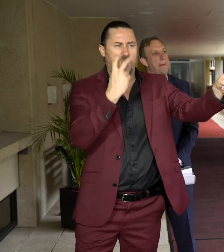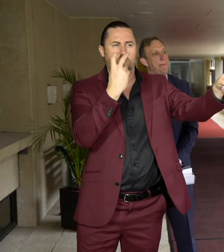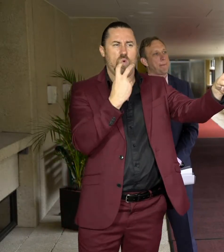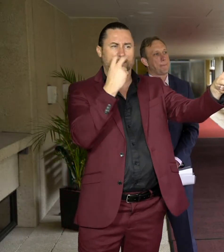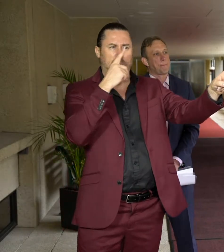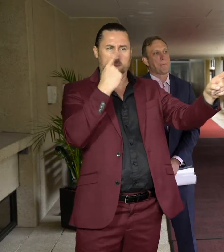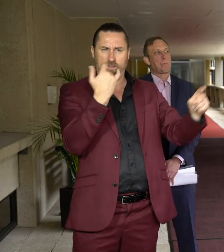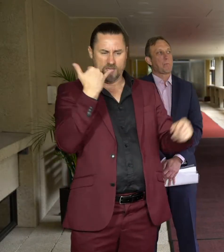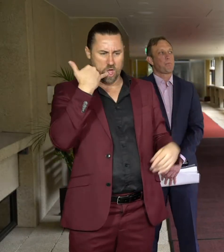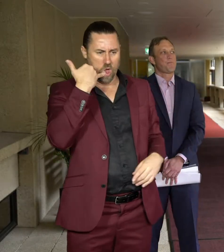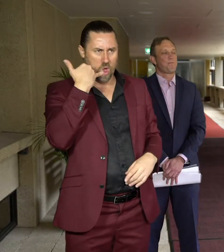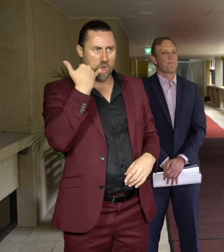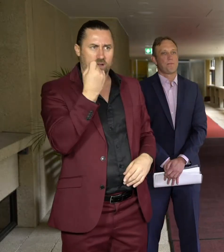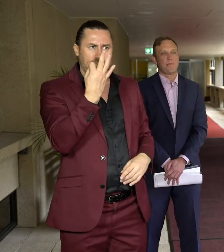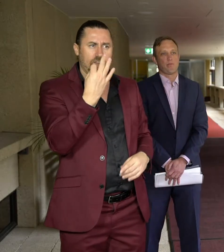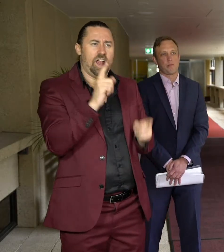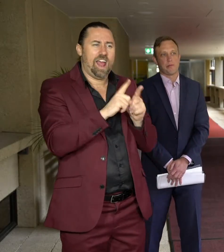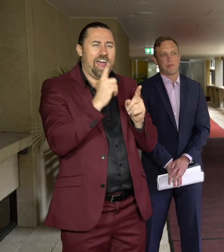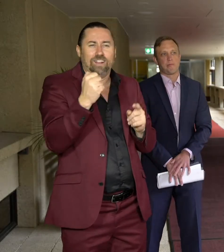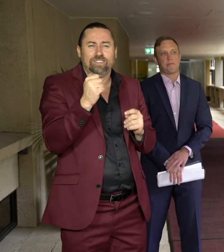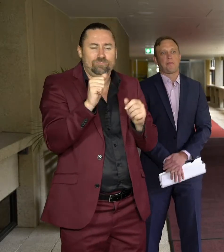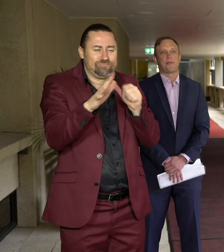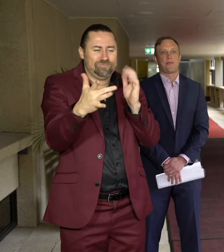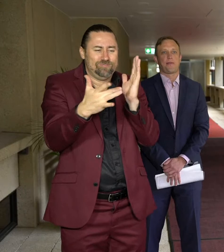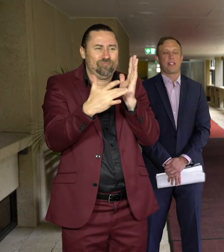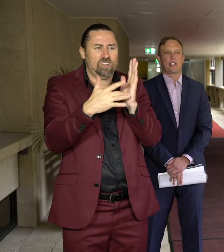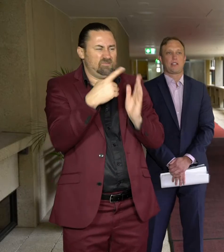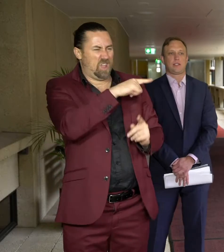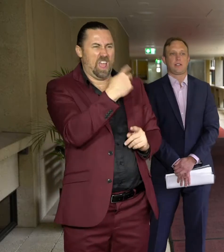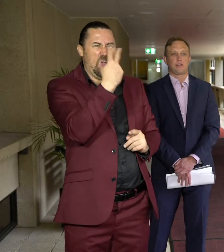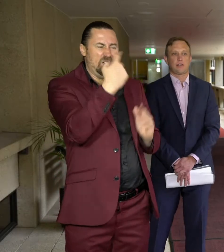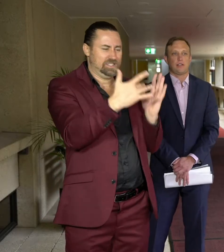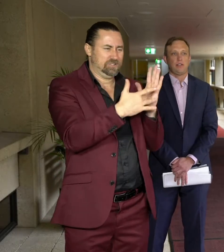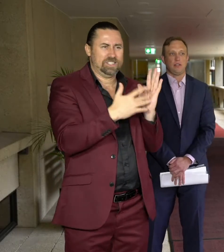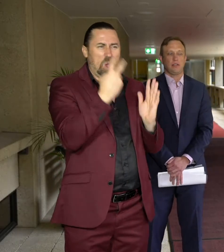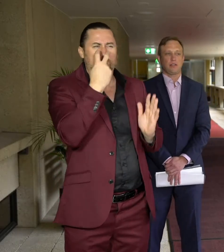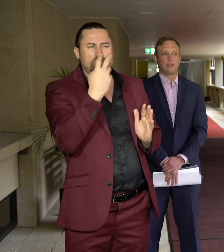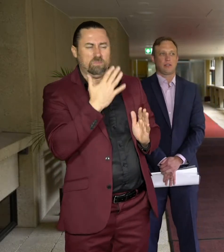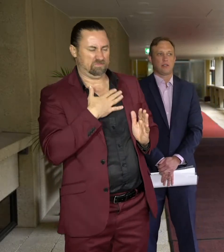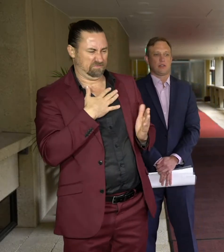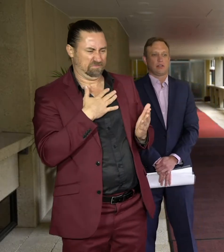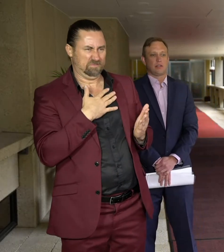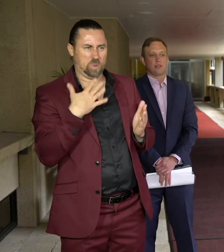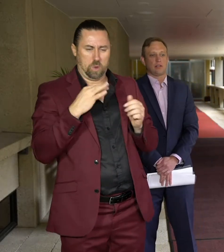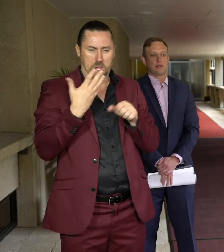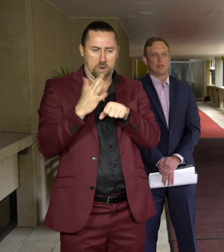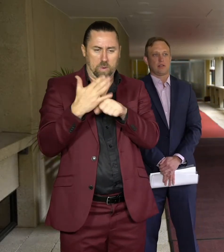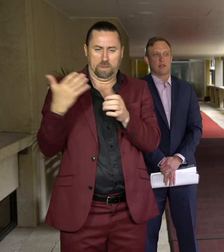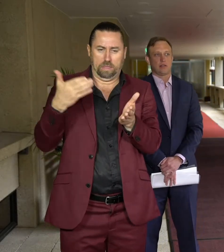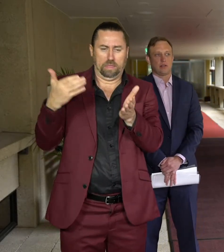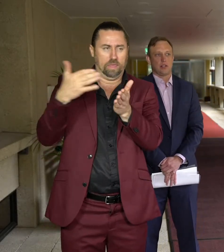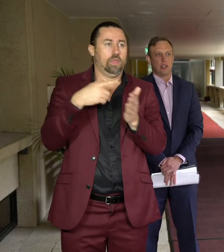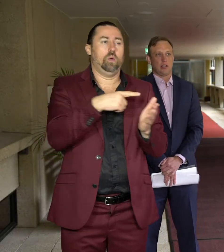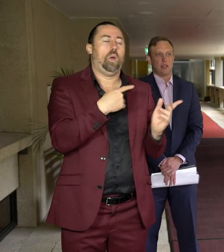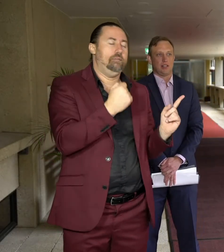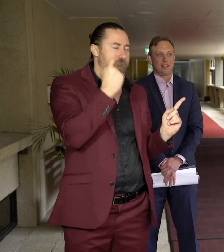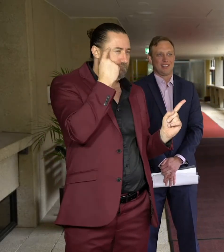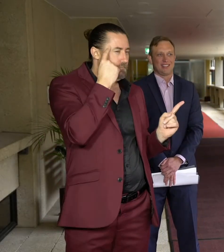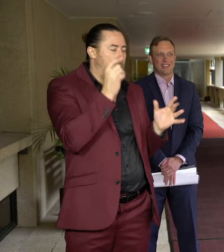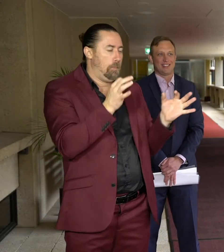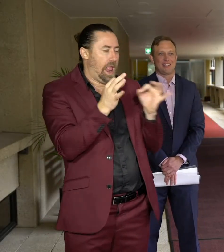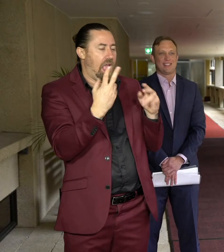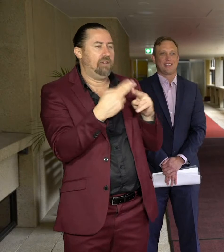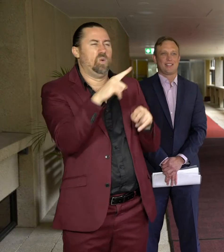a smartphone, what's the option? So look, we'll continue to work with businesses around elderly people. There's a couple of options here.